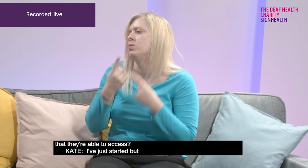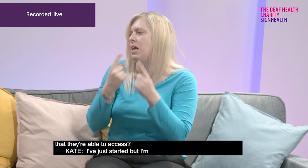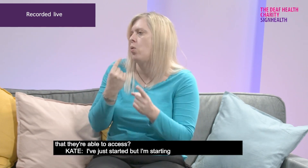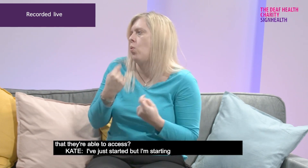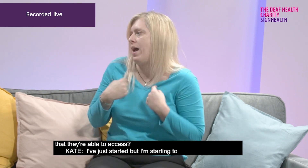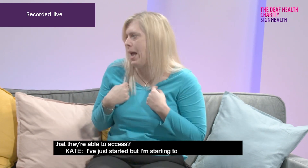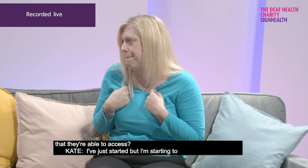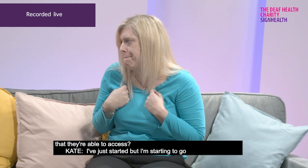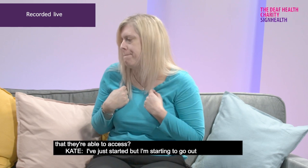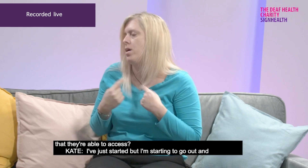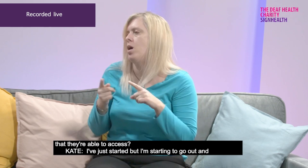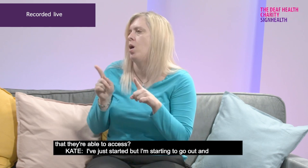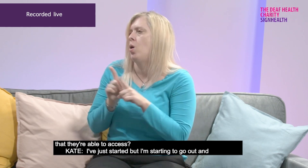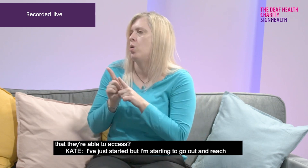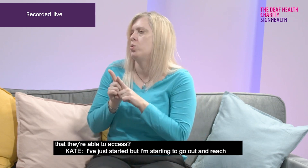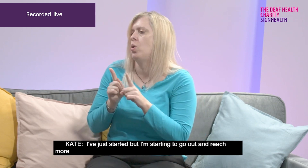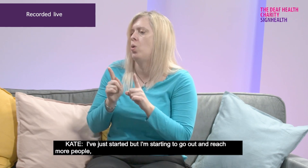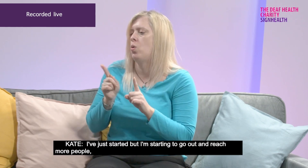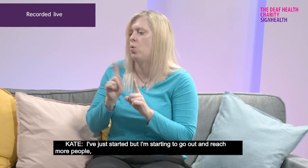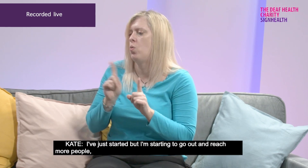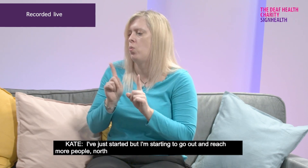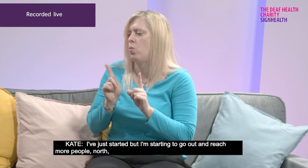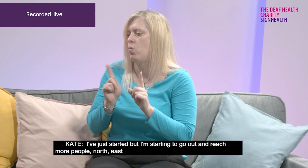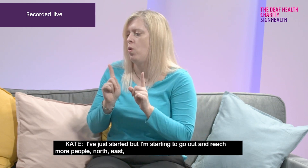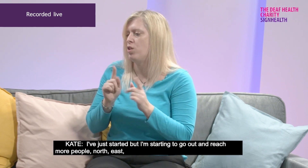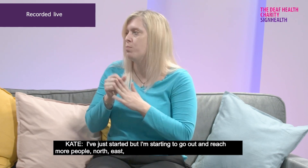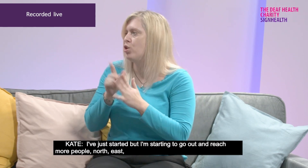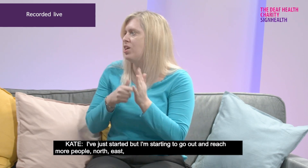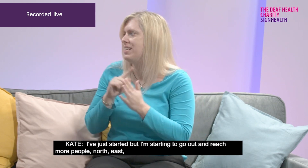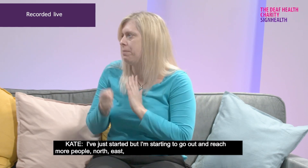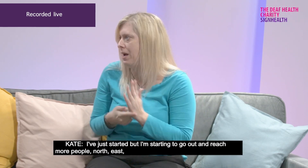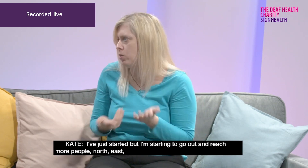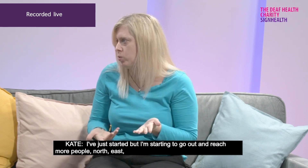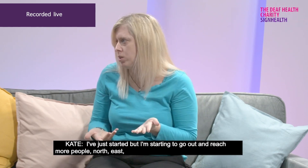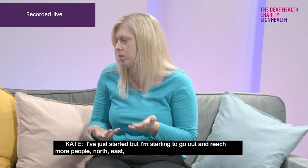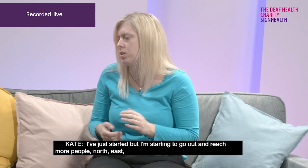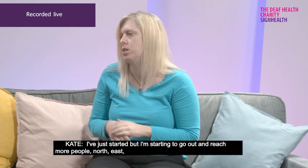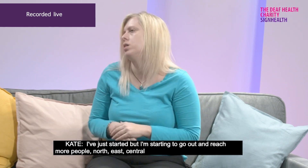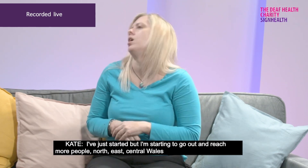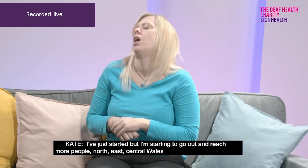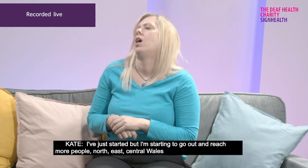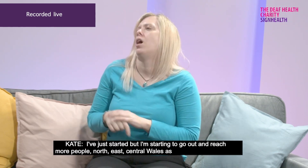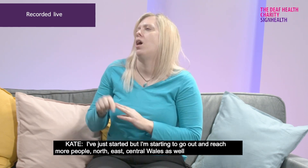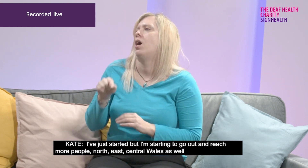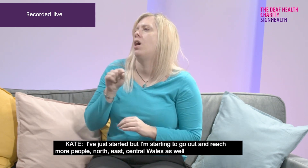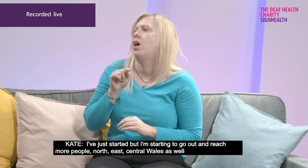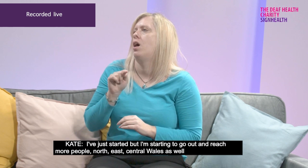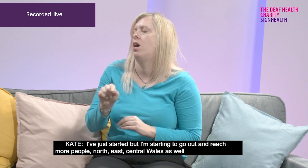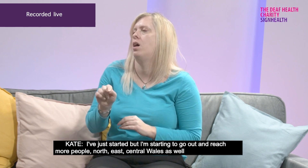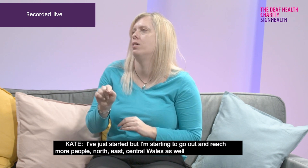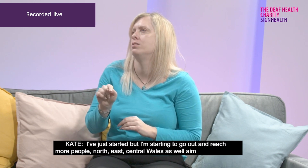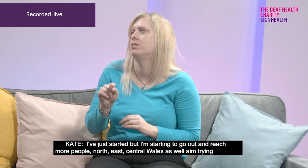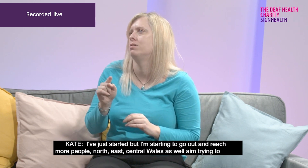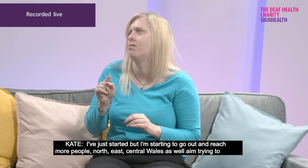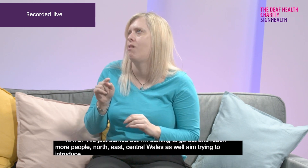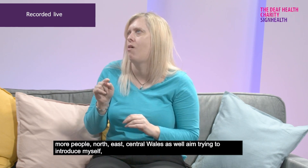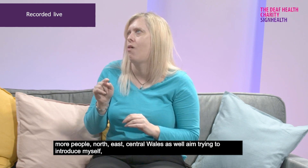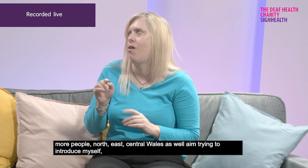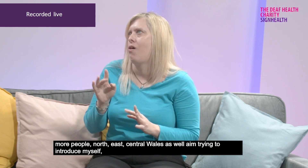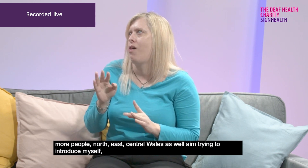out and reach more people, sort of north, east, central Wales as well. I'm trying to introduce myself, say who